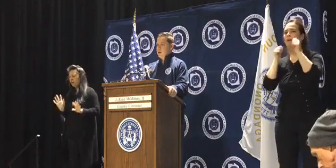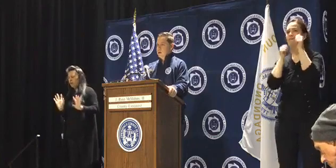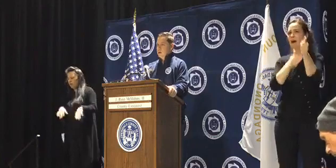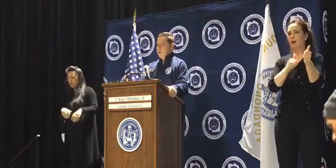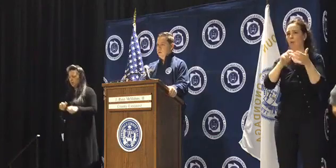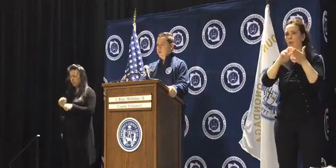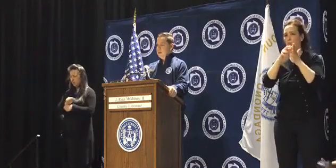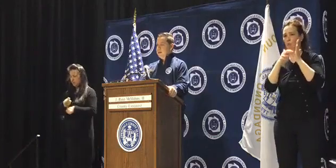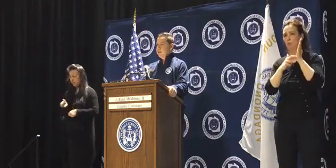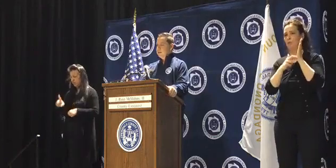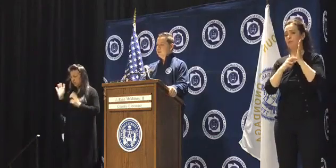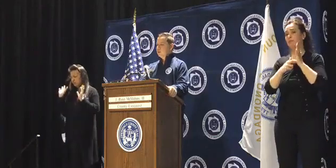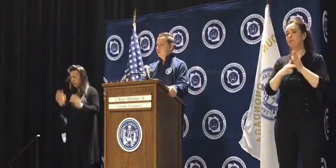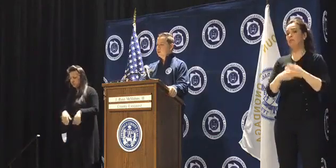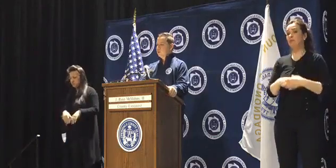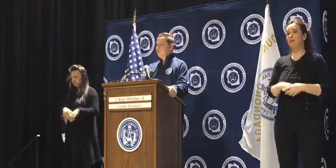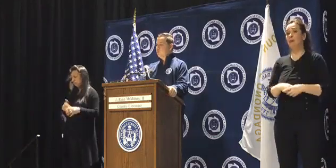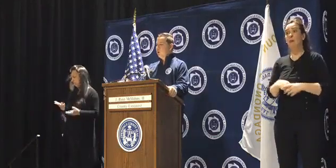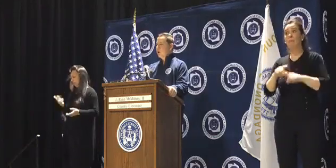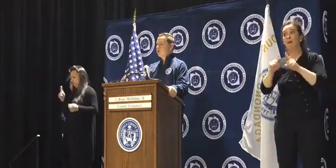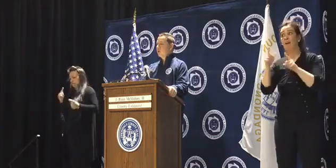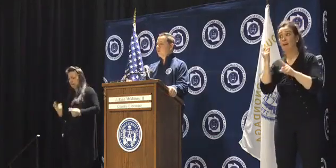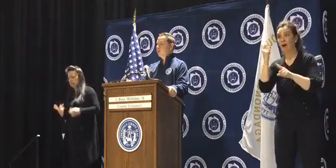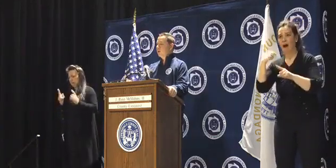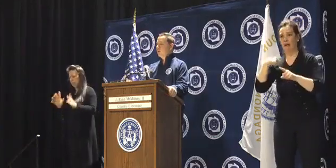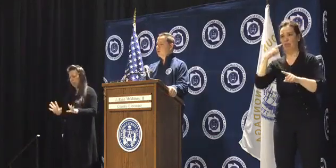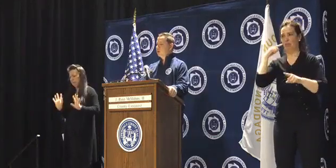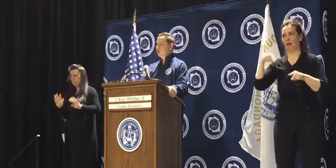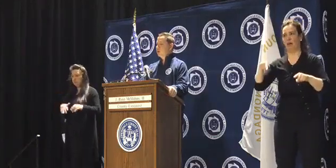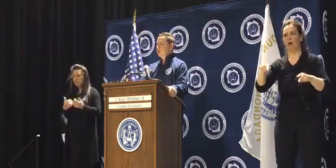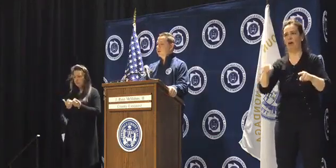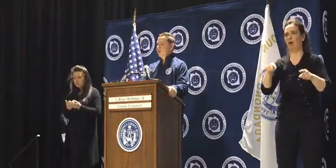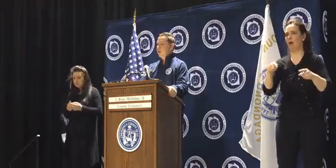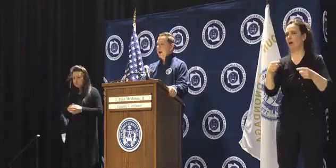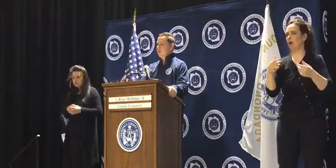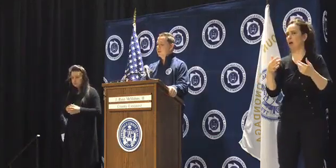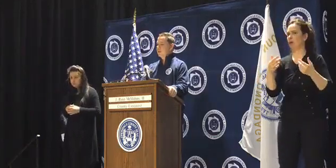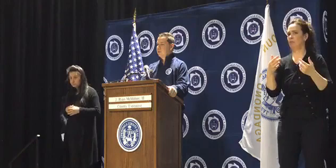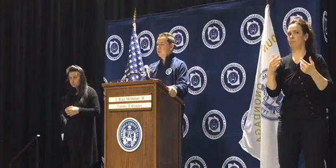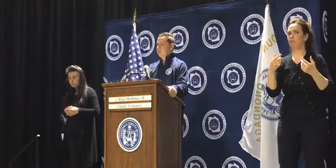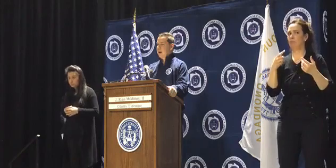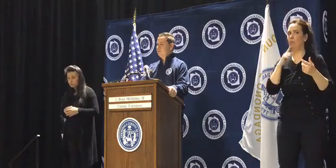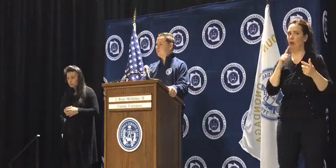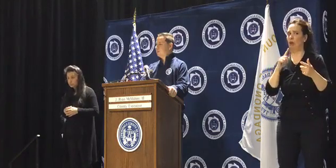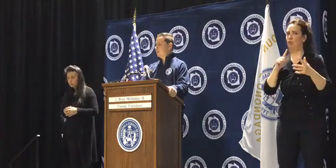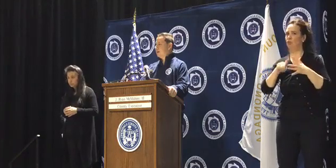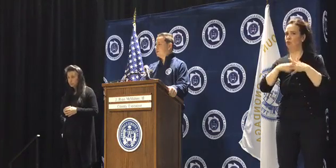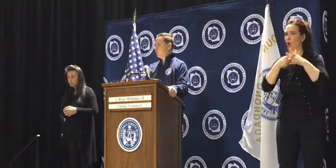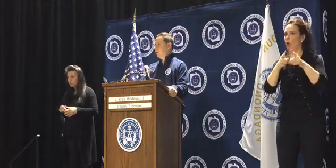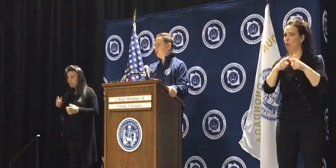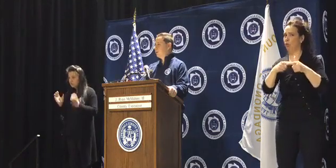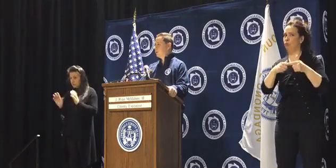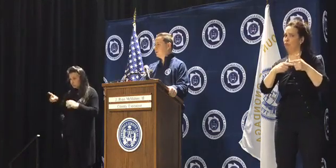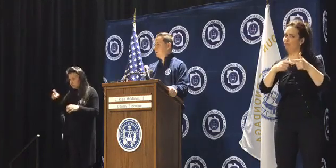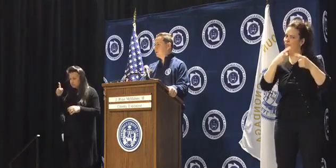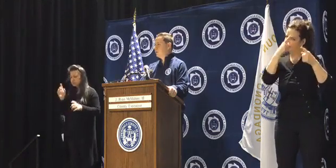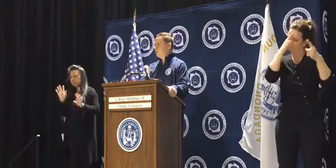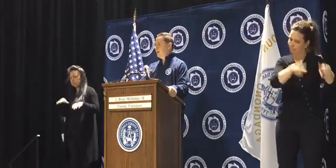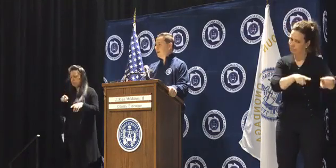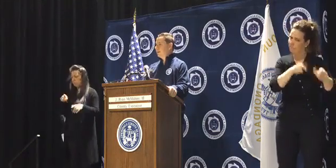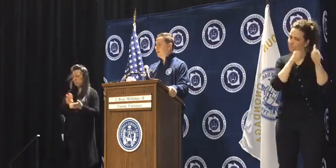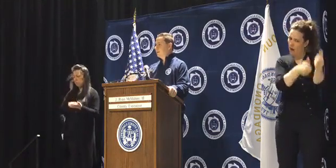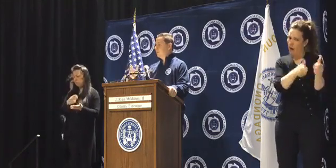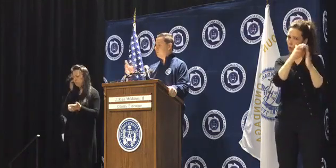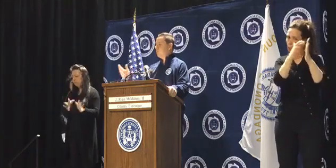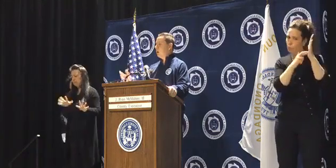And if they take this seriously, we've put ourselves in a position to have some success fighting this